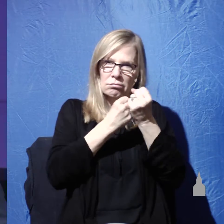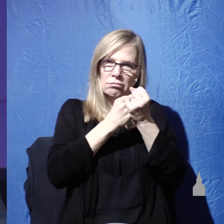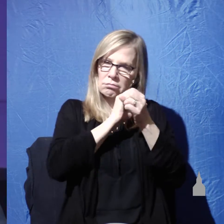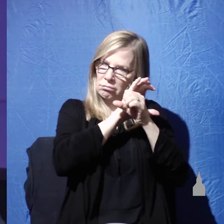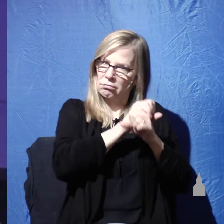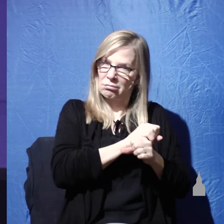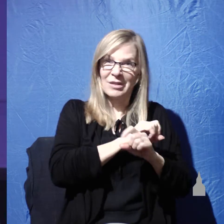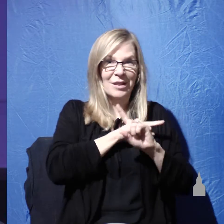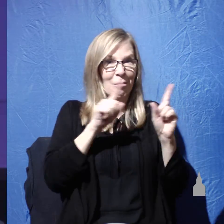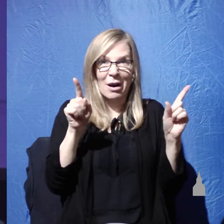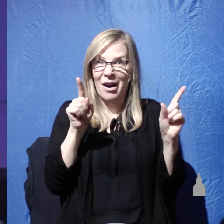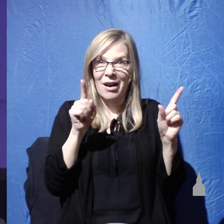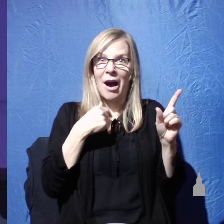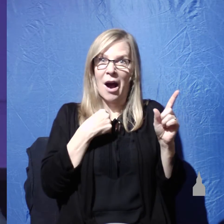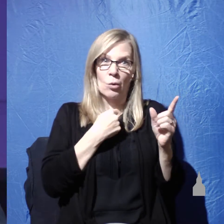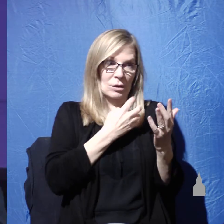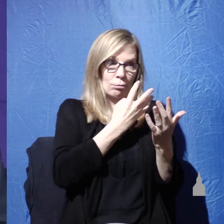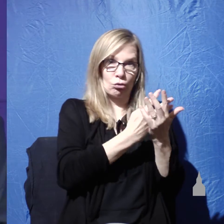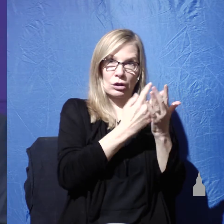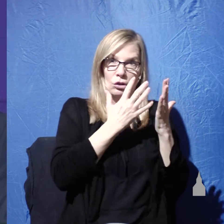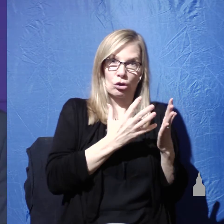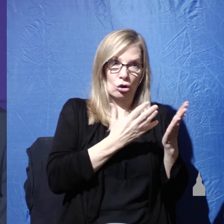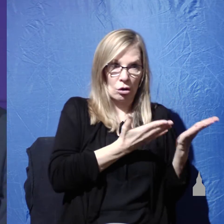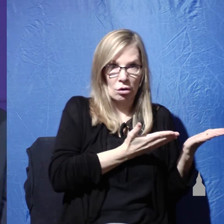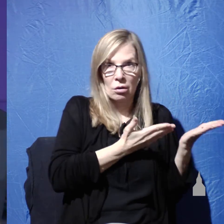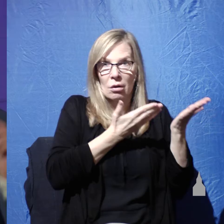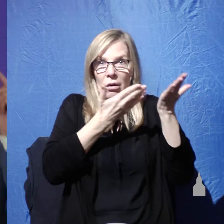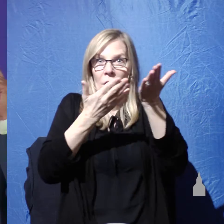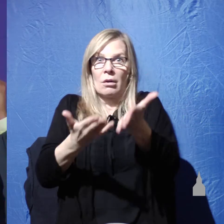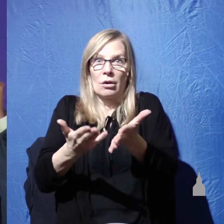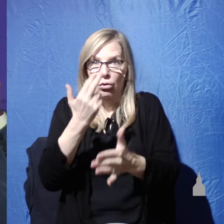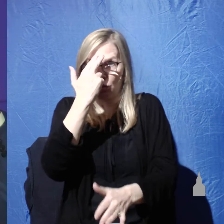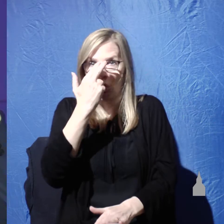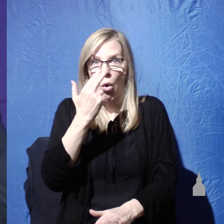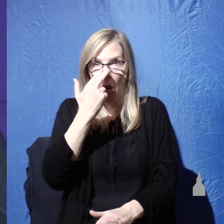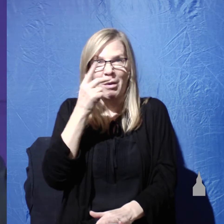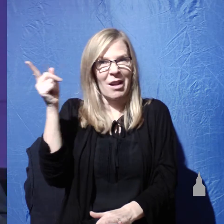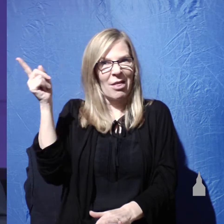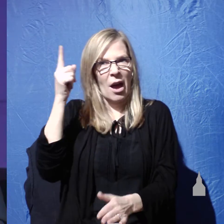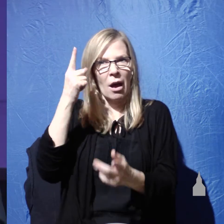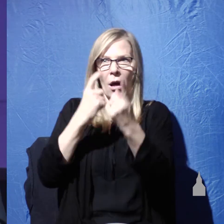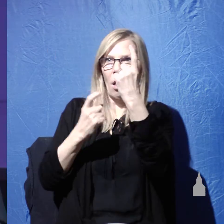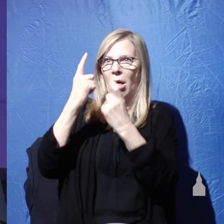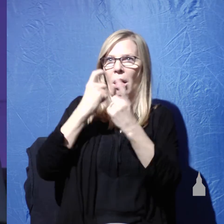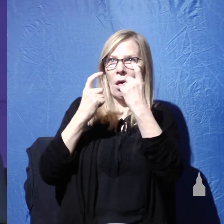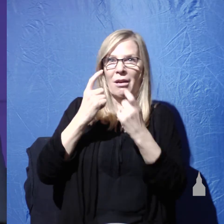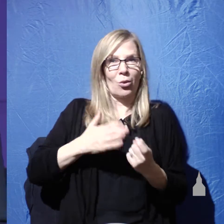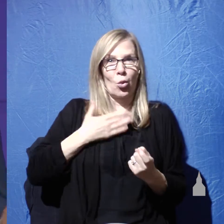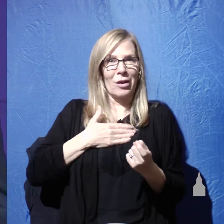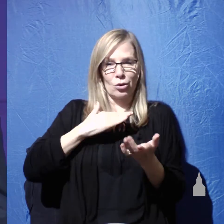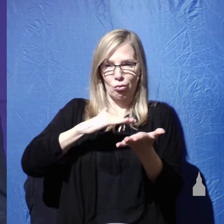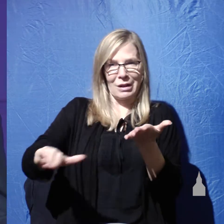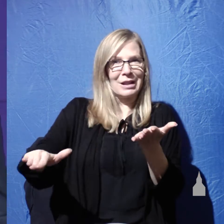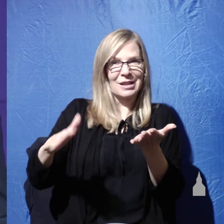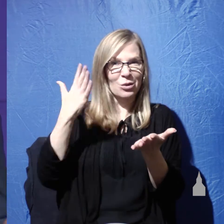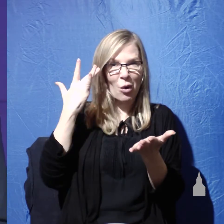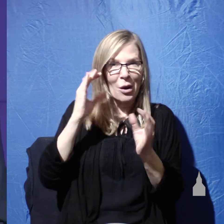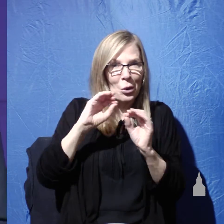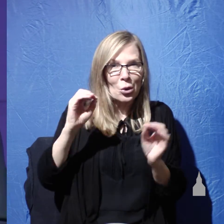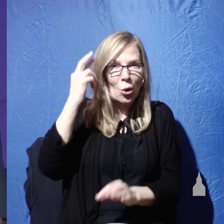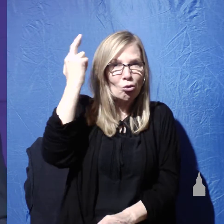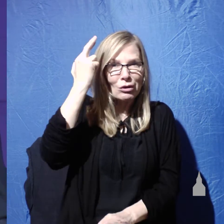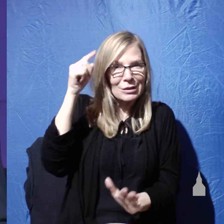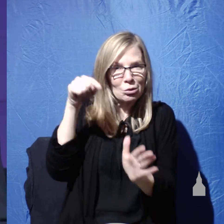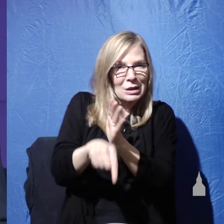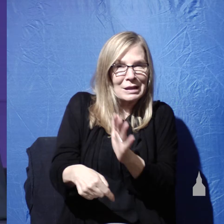from Jerusalem into the hands of the Romans. And when they had examined me, They were willing to release me because there was no ground for